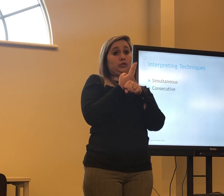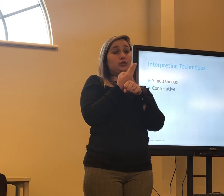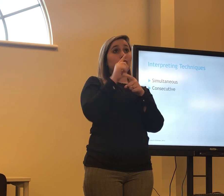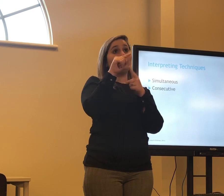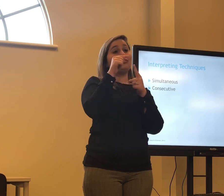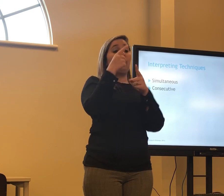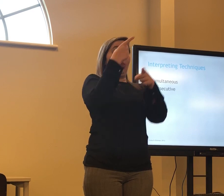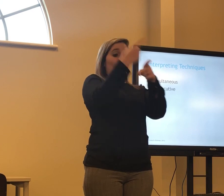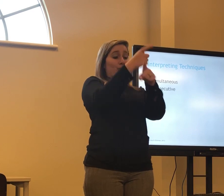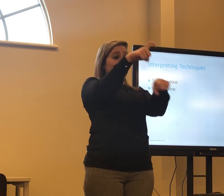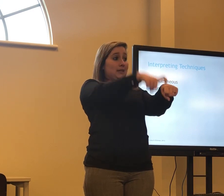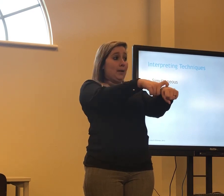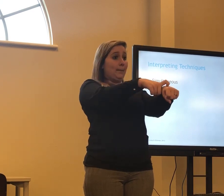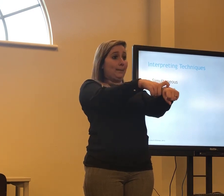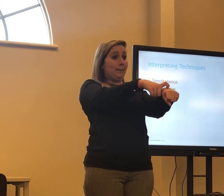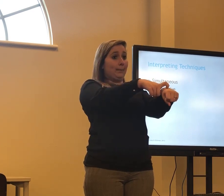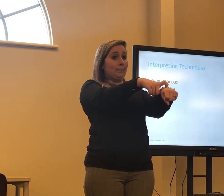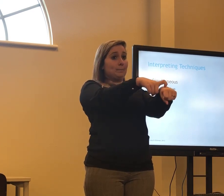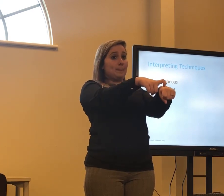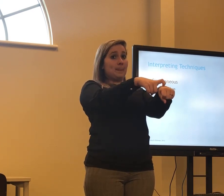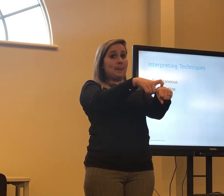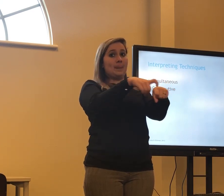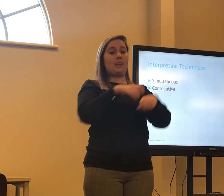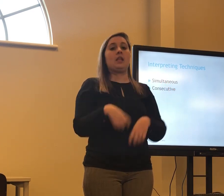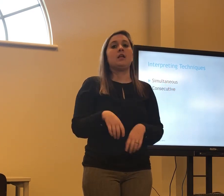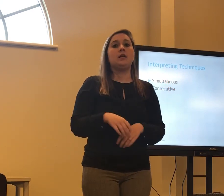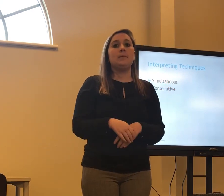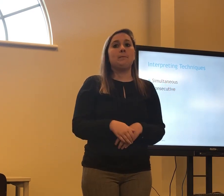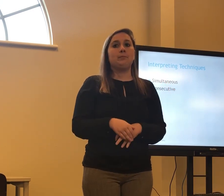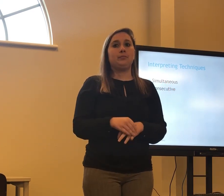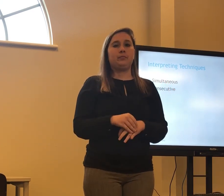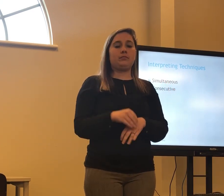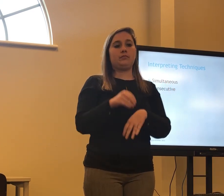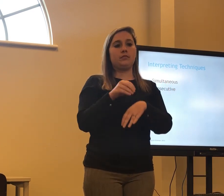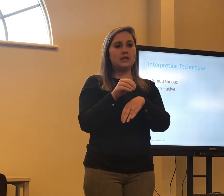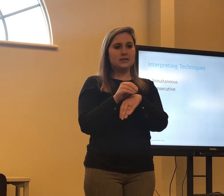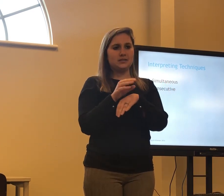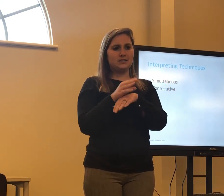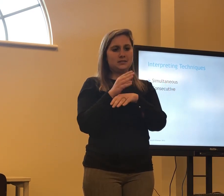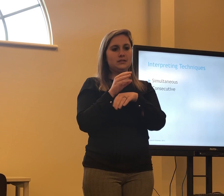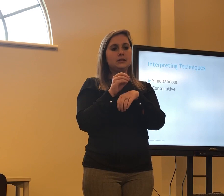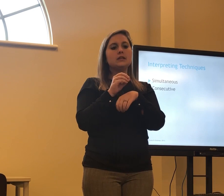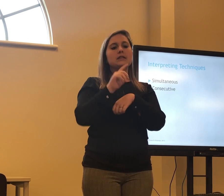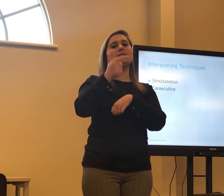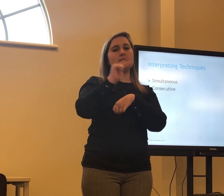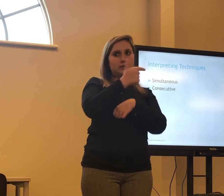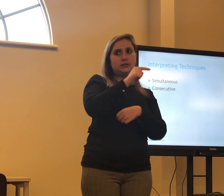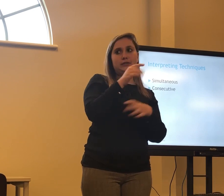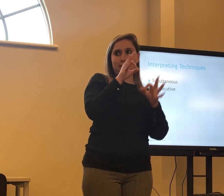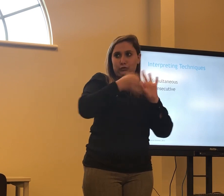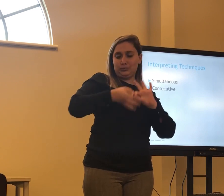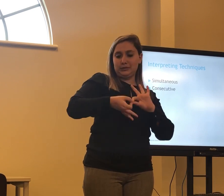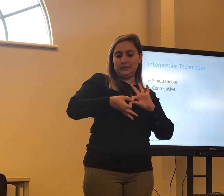Consecutive interpreting, especially when you have a CDI, when you bring a DI into the room. You're going to use consecutive